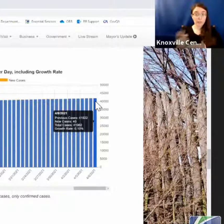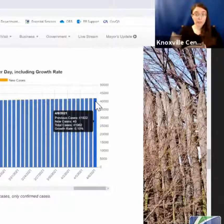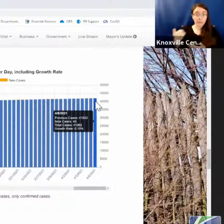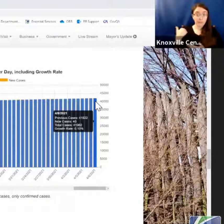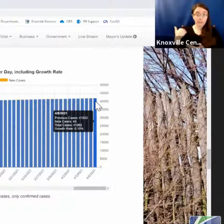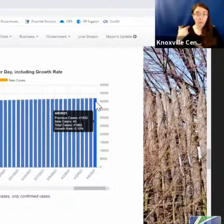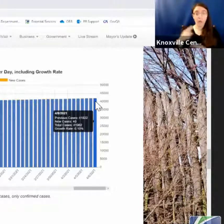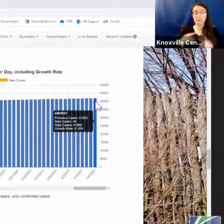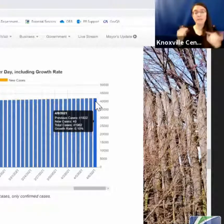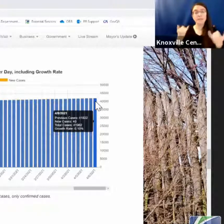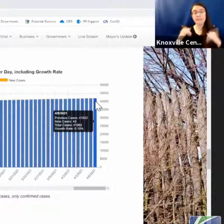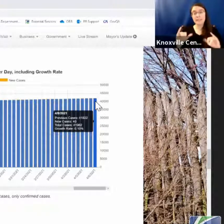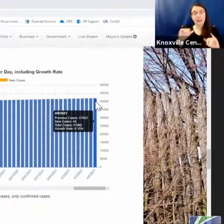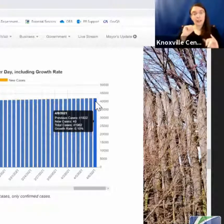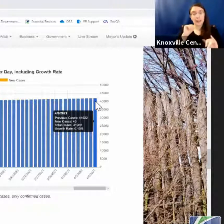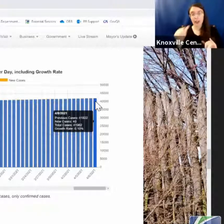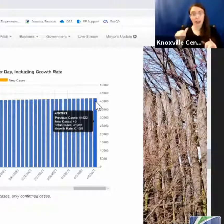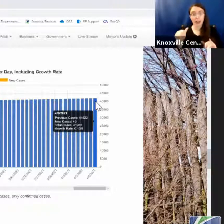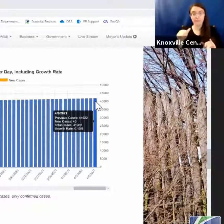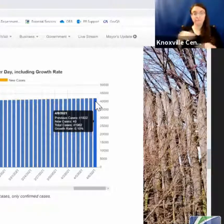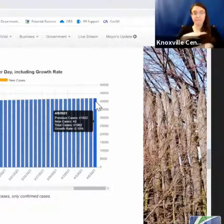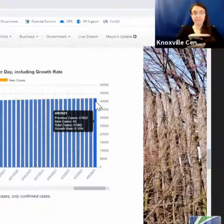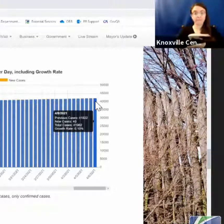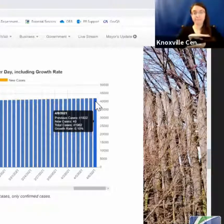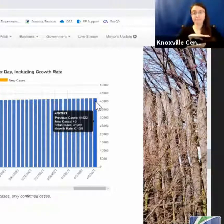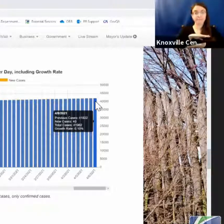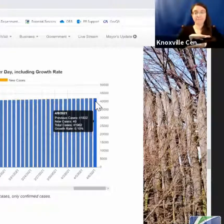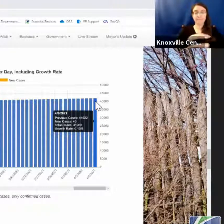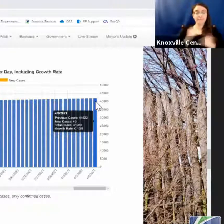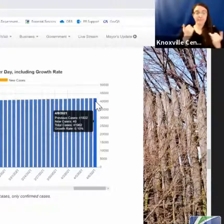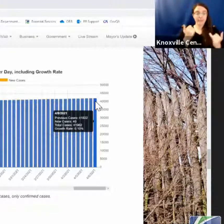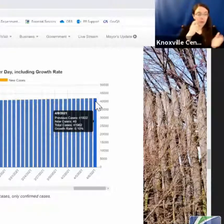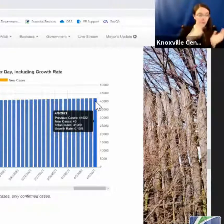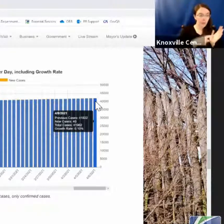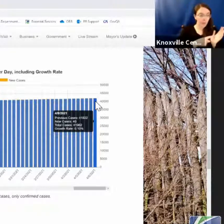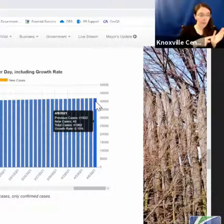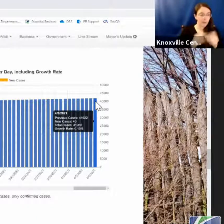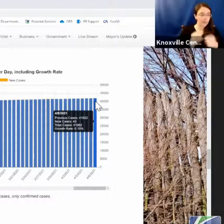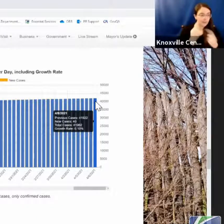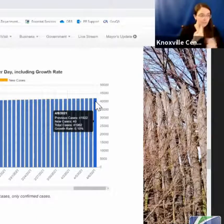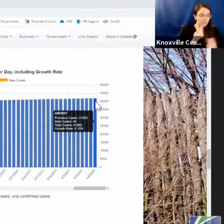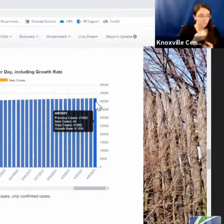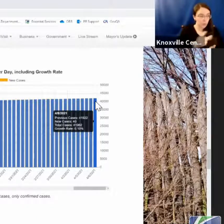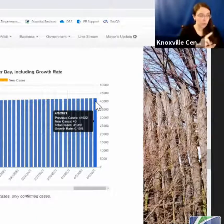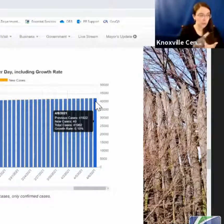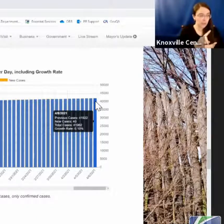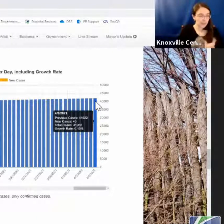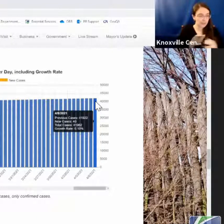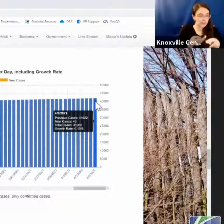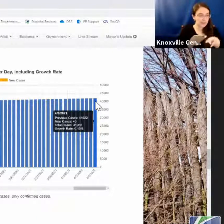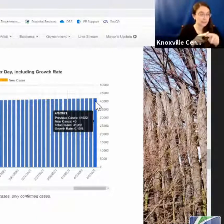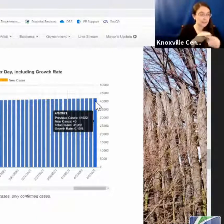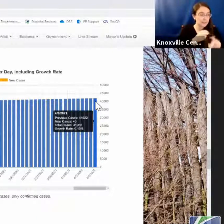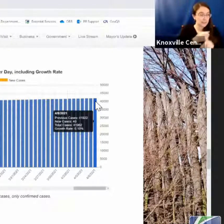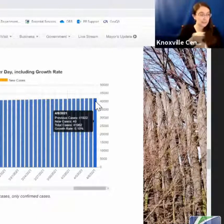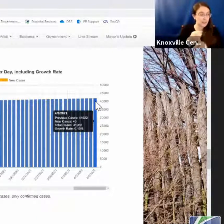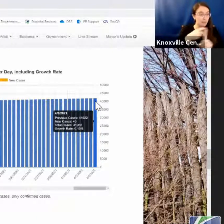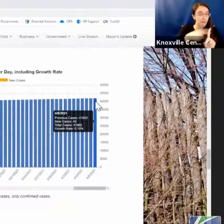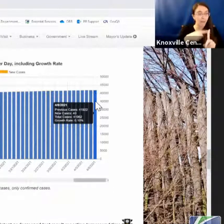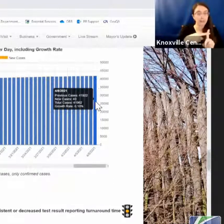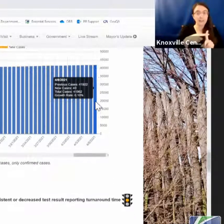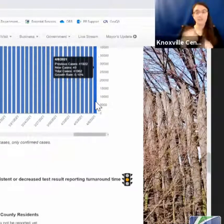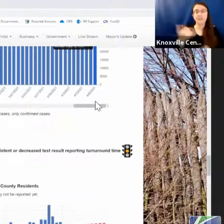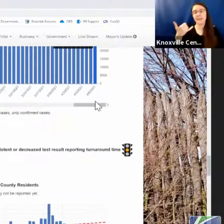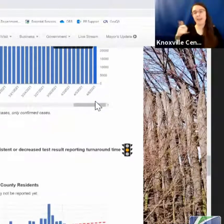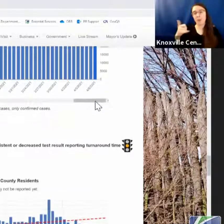be. Because of these factors and a slight uptick in cases in previous weeks, this benchmark remains yellow.